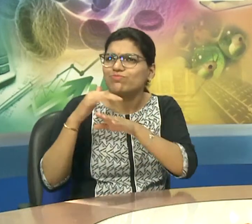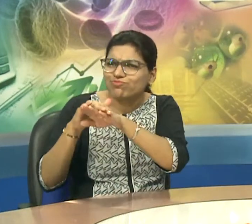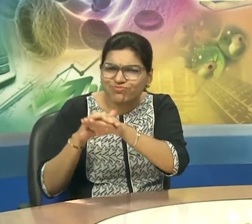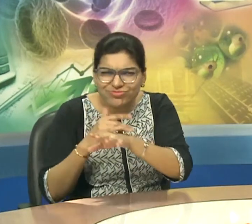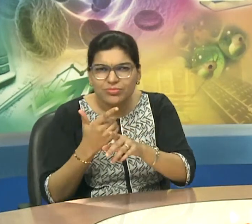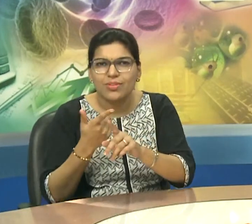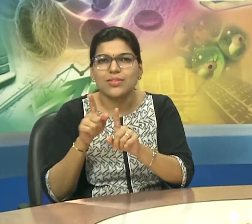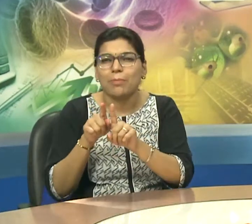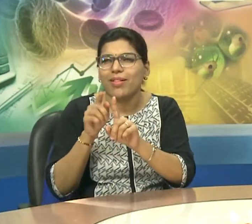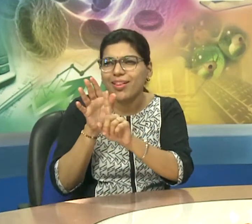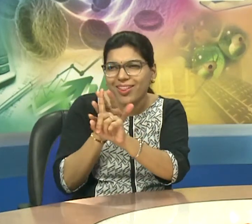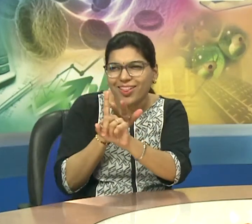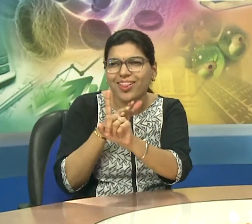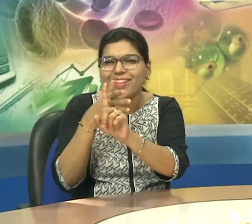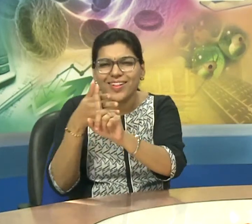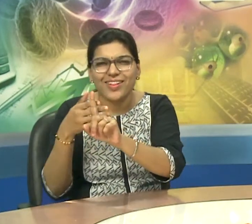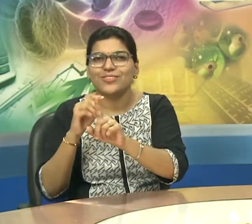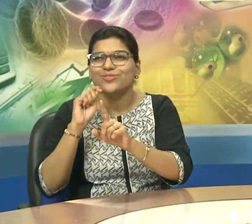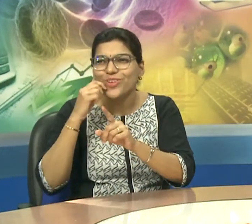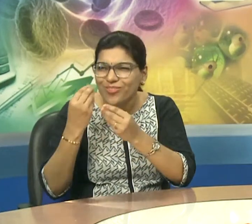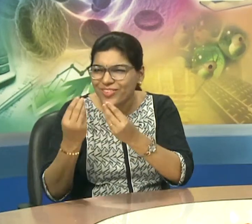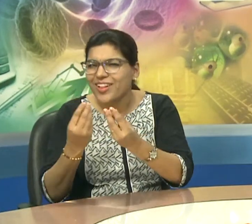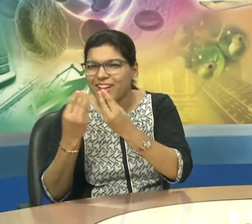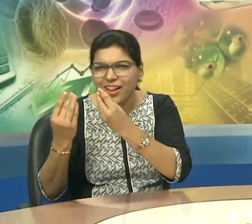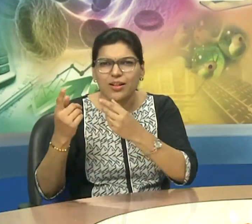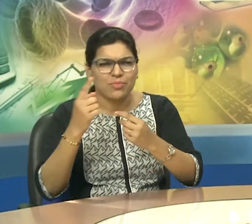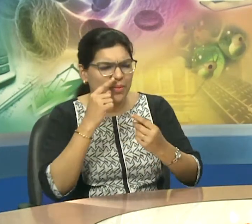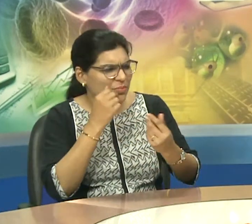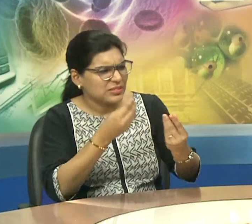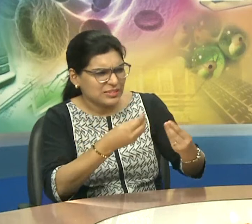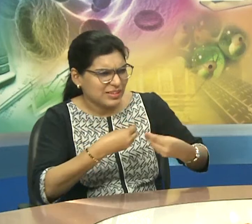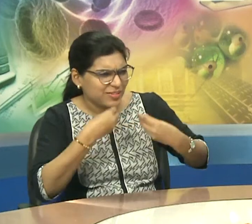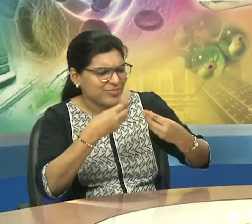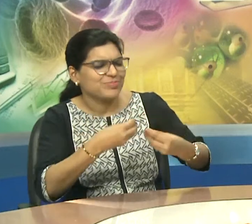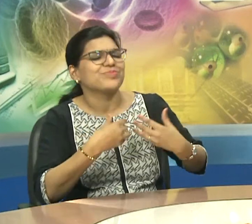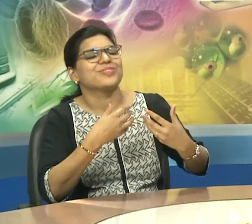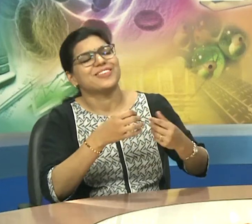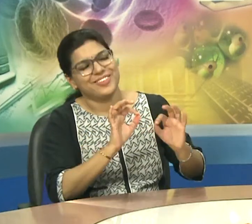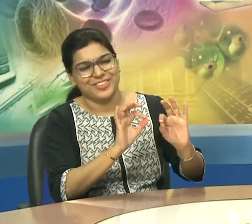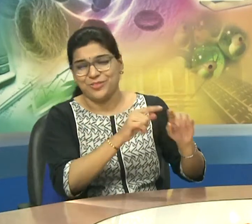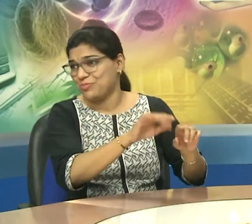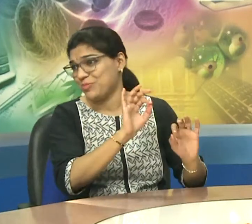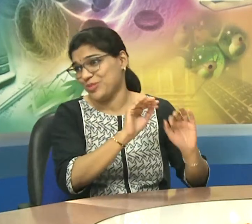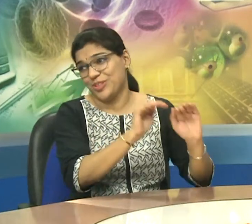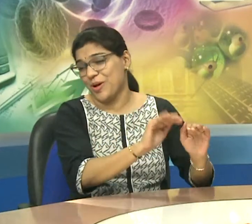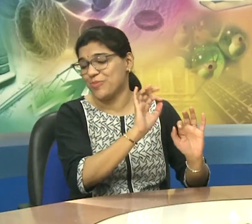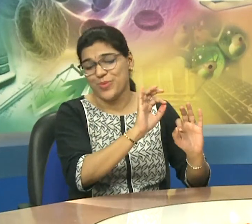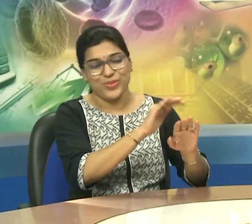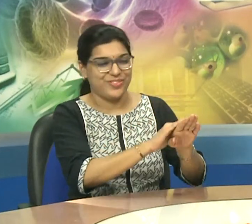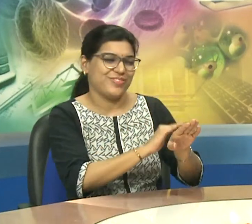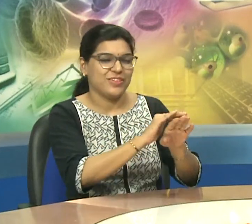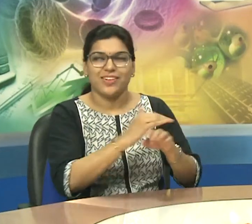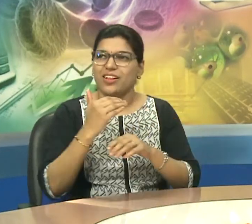go for picnic, then I would request my parents with some good